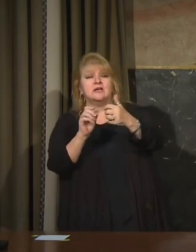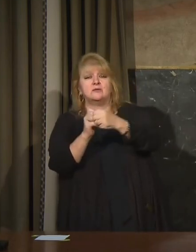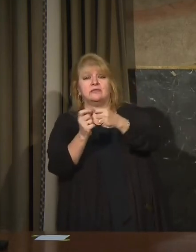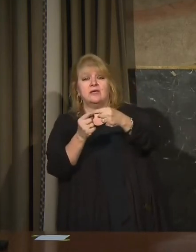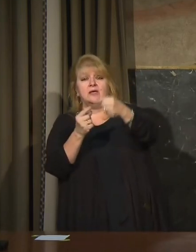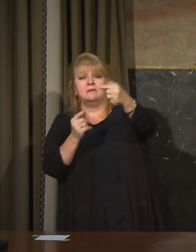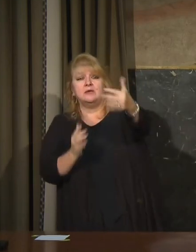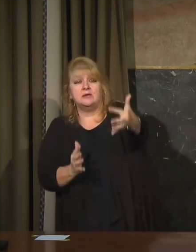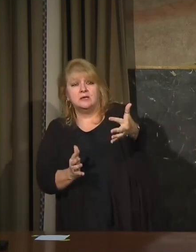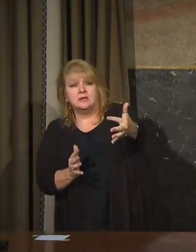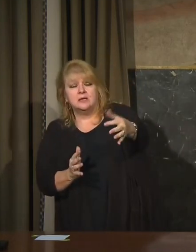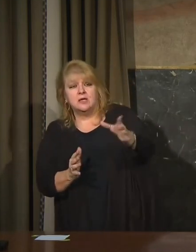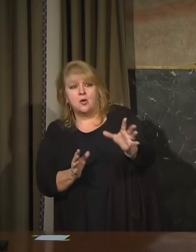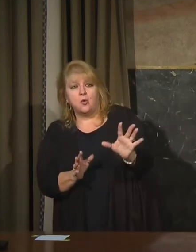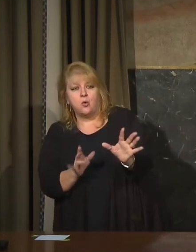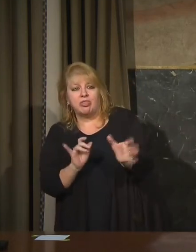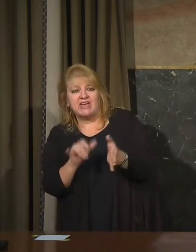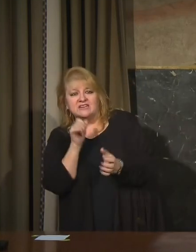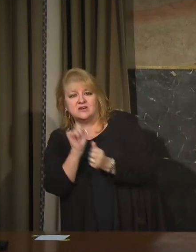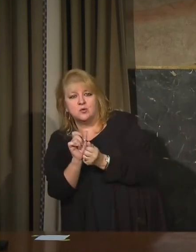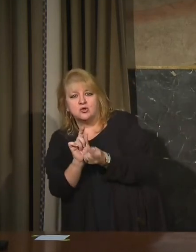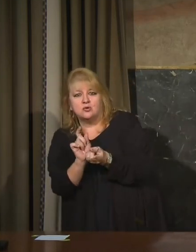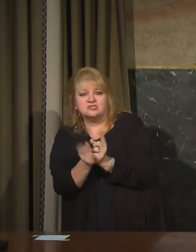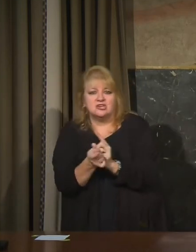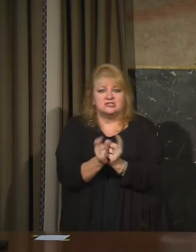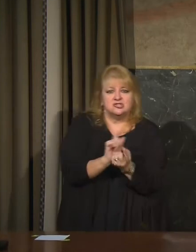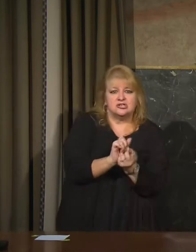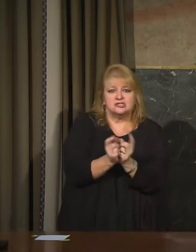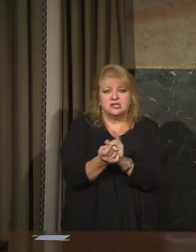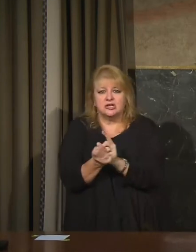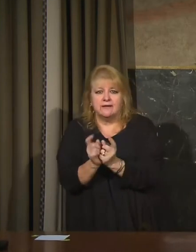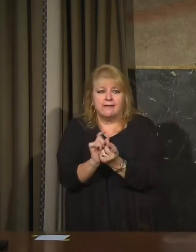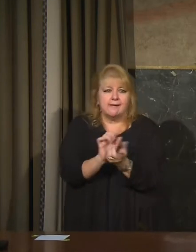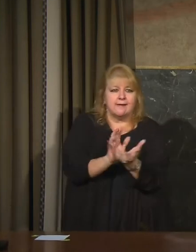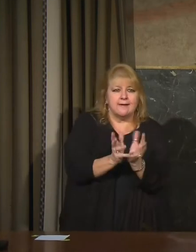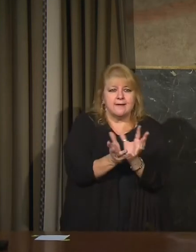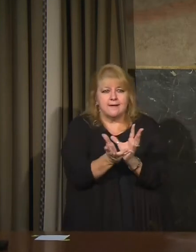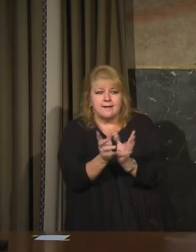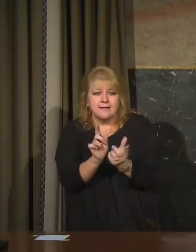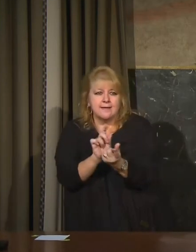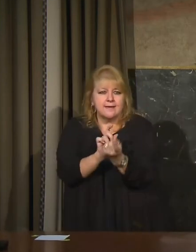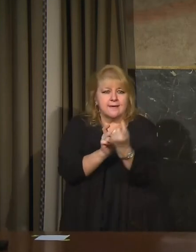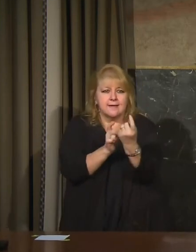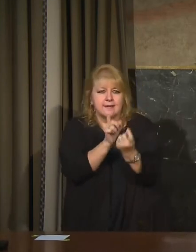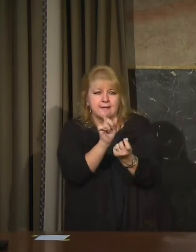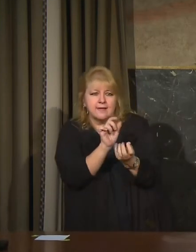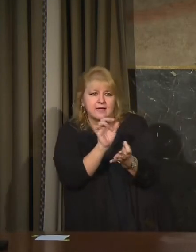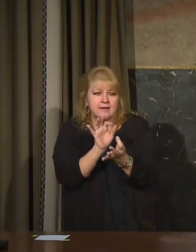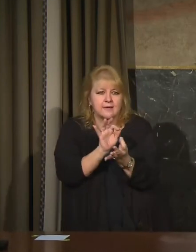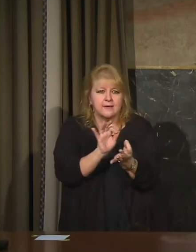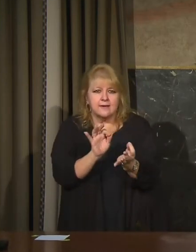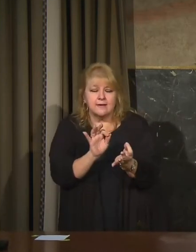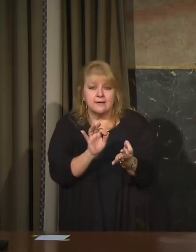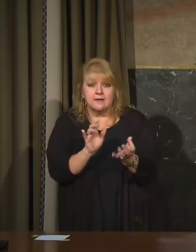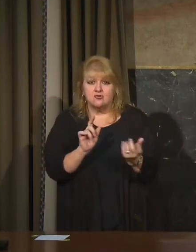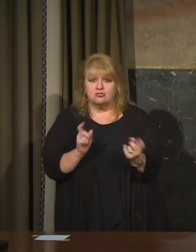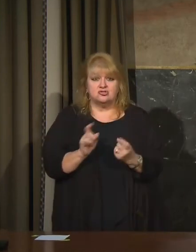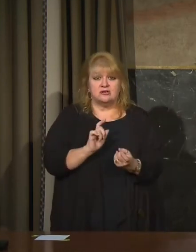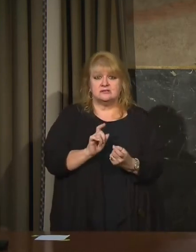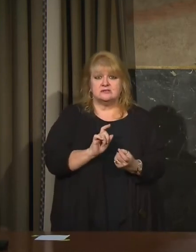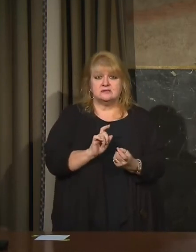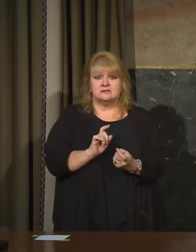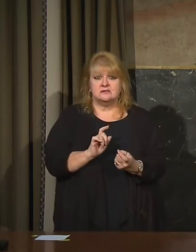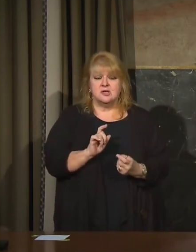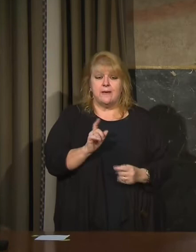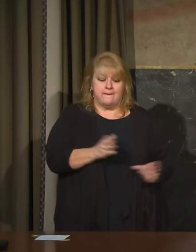are making adjustments. But the plan is absolutely essential to getting you started and to having a framework and starting the communication